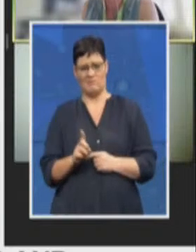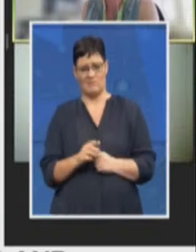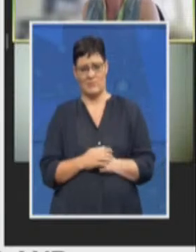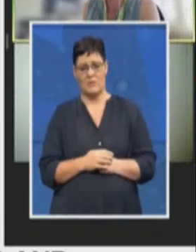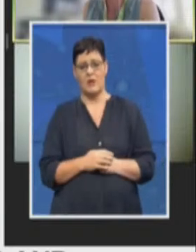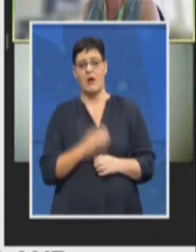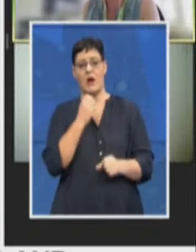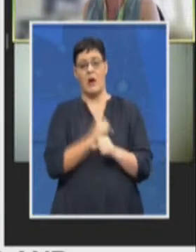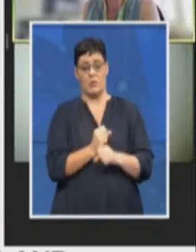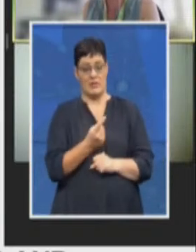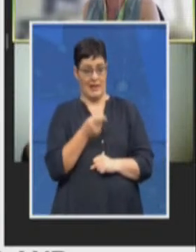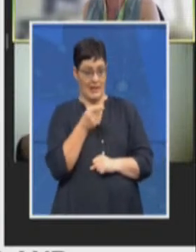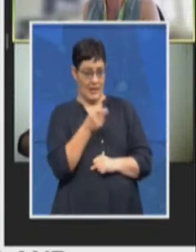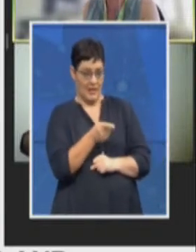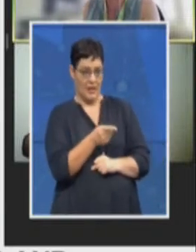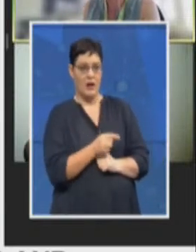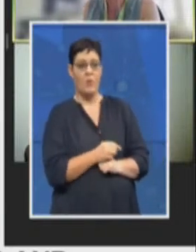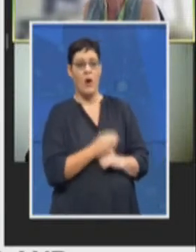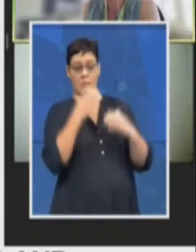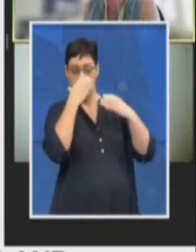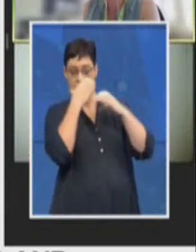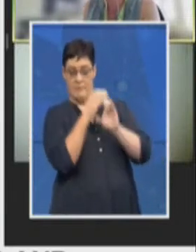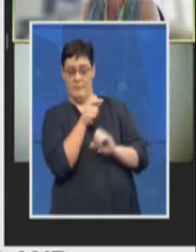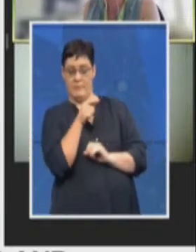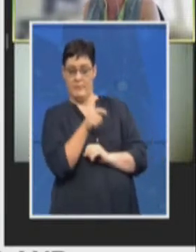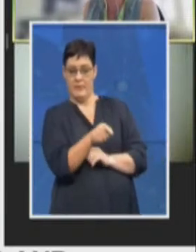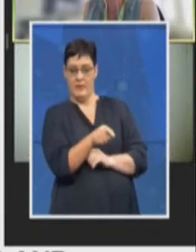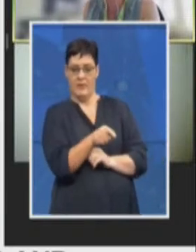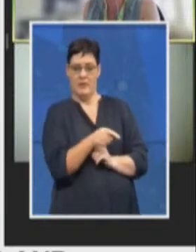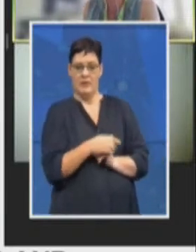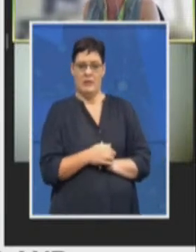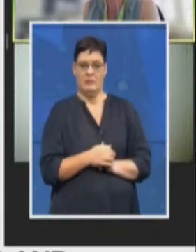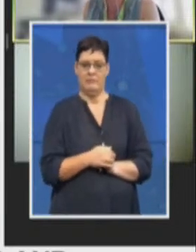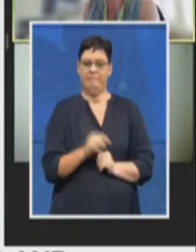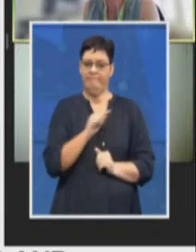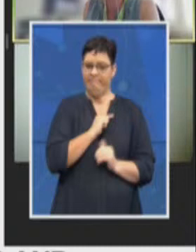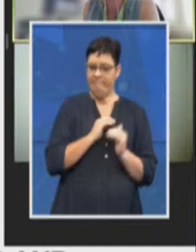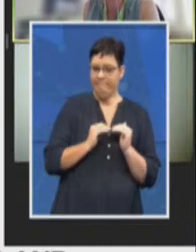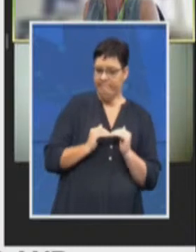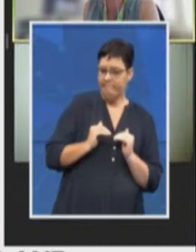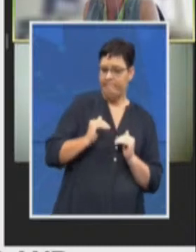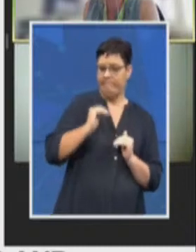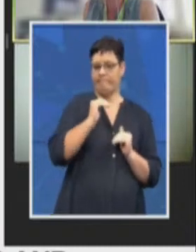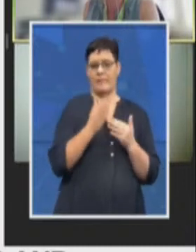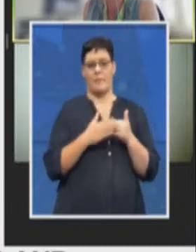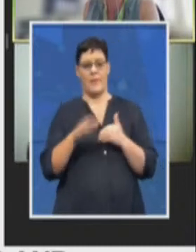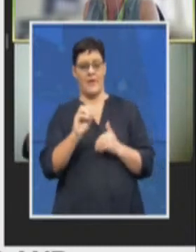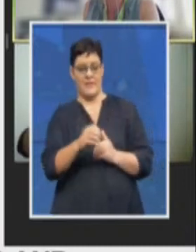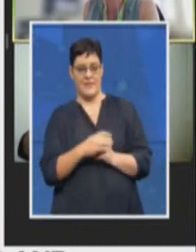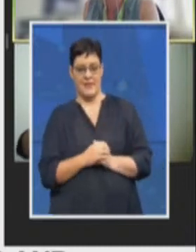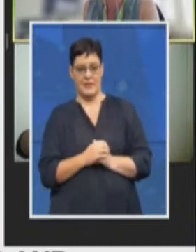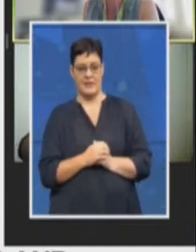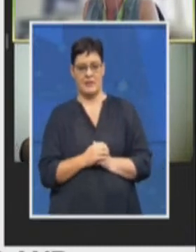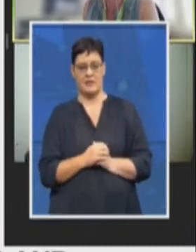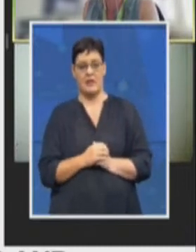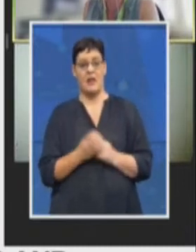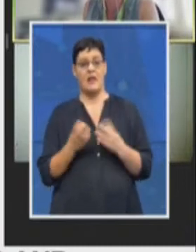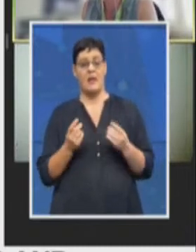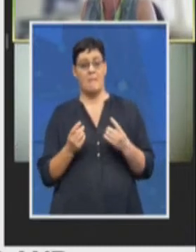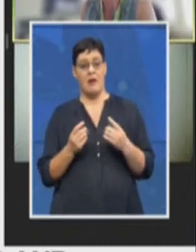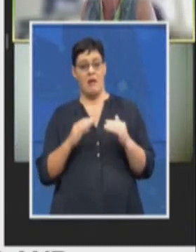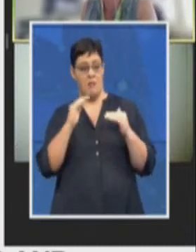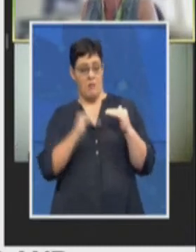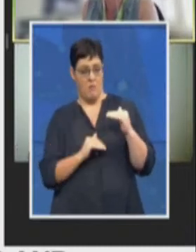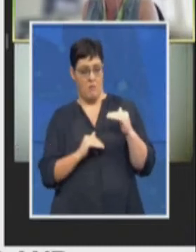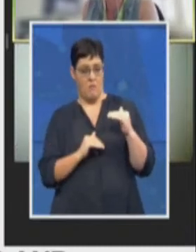seen the increase in cases. Very low case numbers mid-November. We were seeing about less than 100